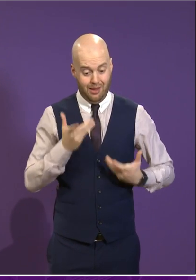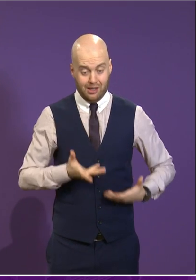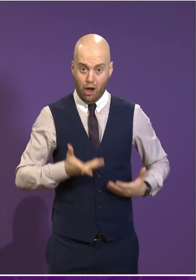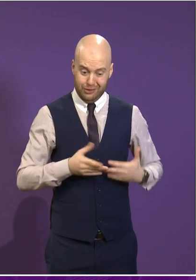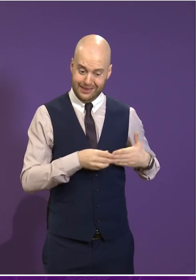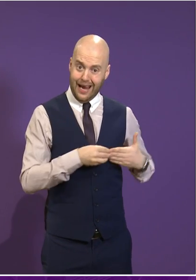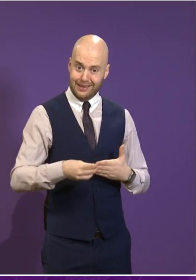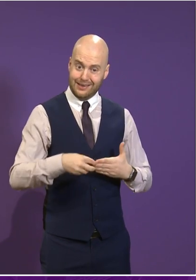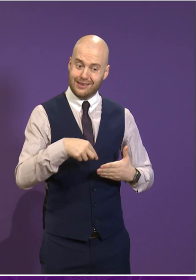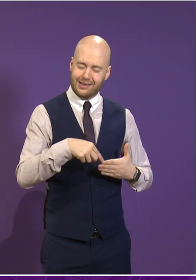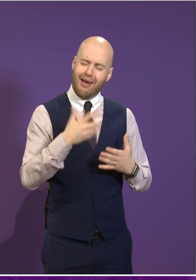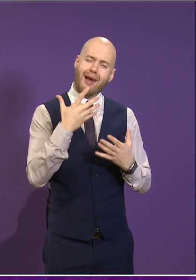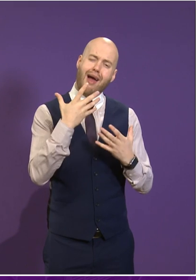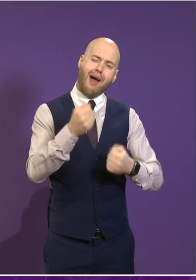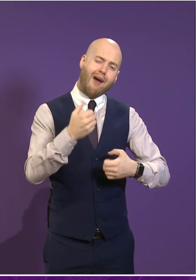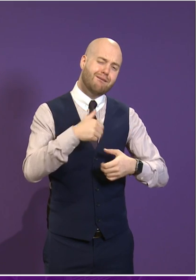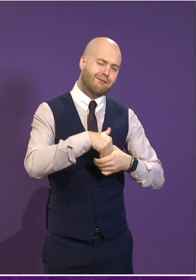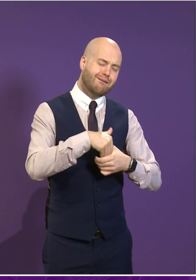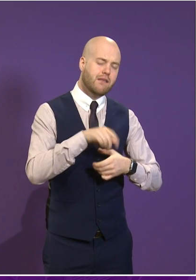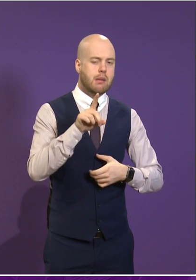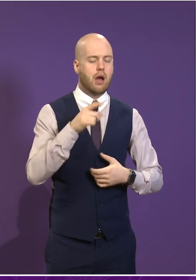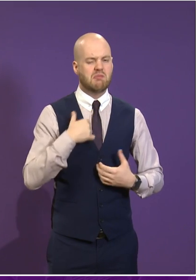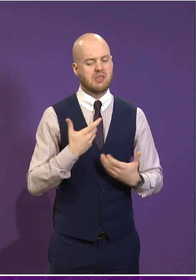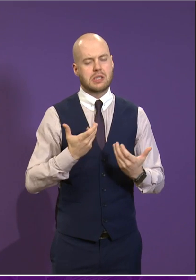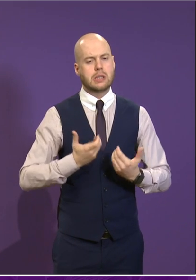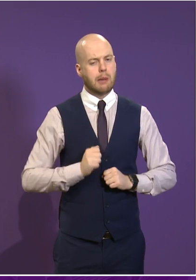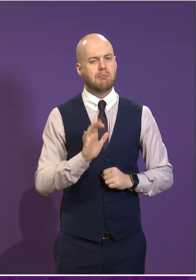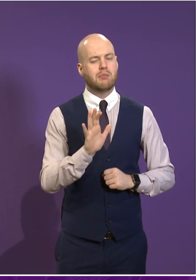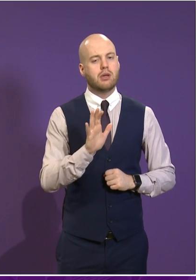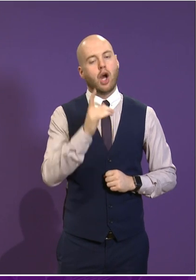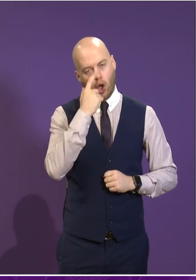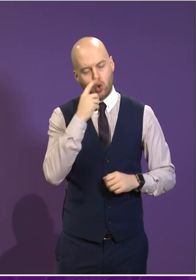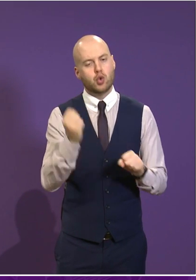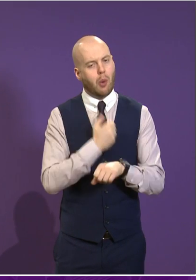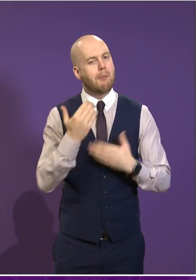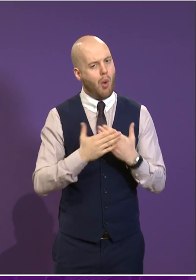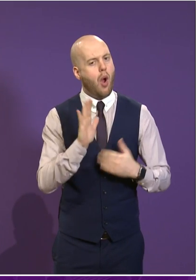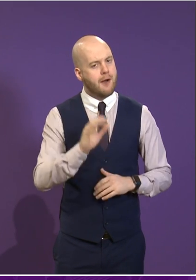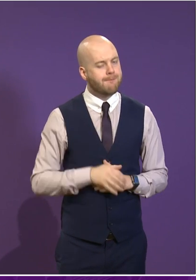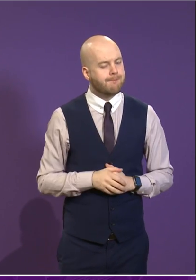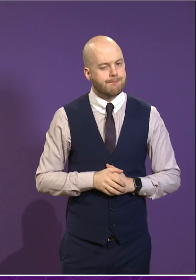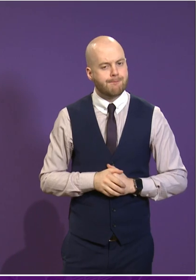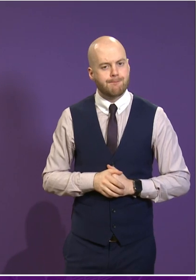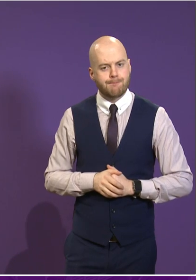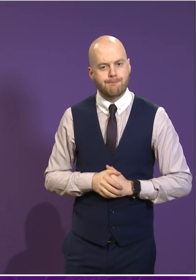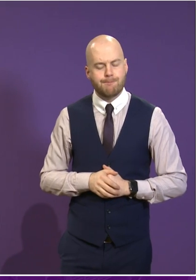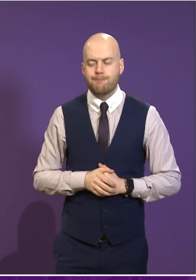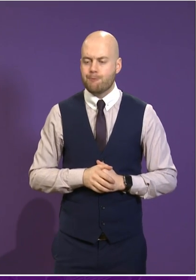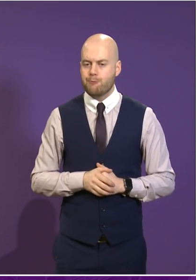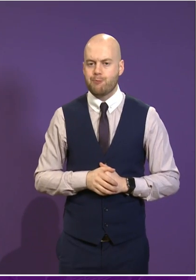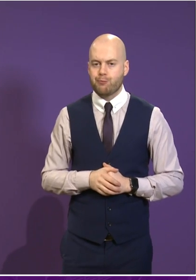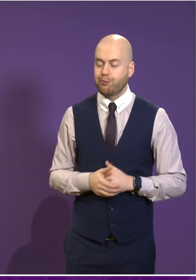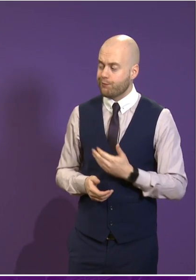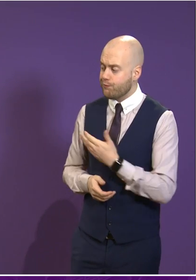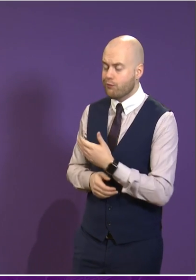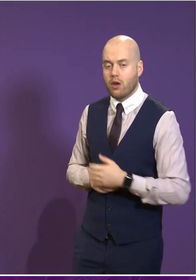that, but I would accept that there are other things that could be done. One of the very key things that we heard last week and